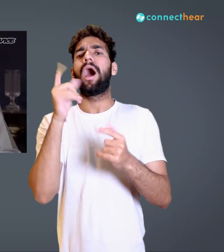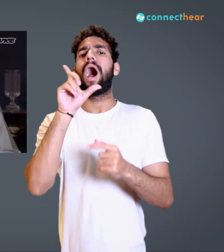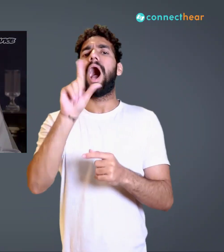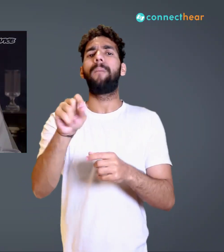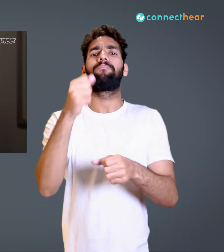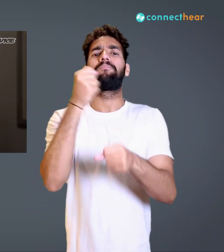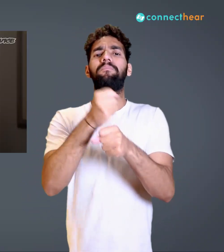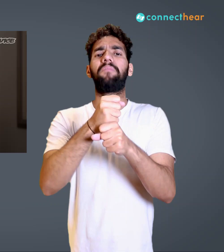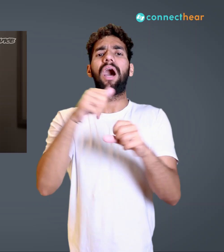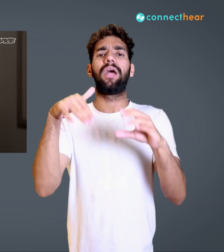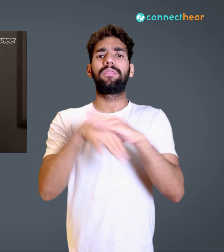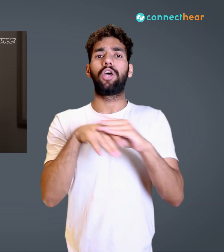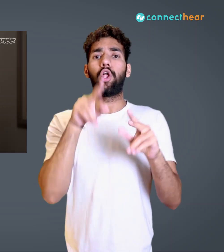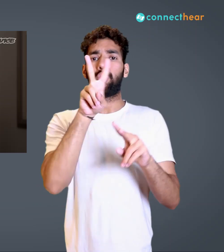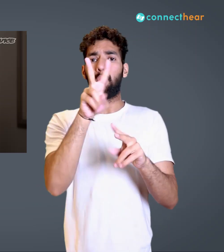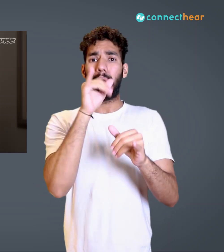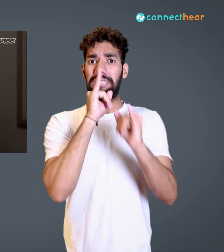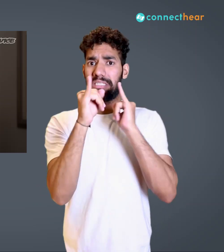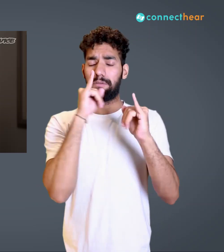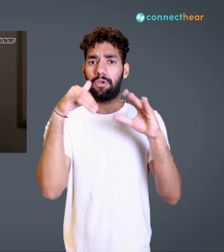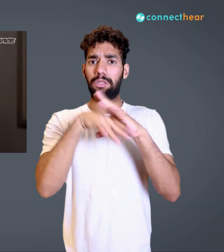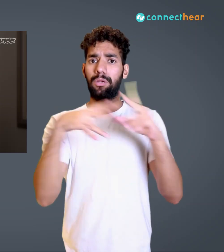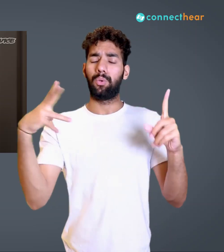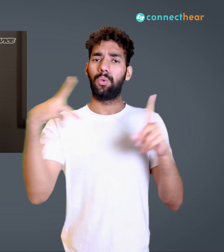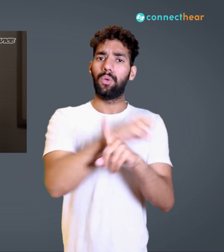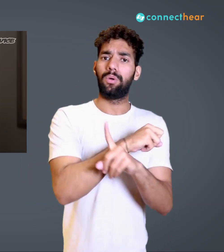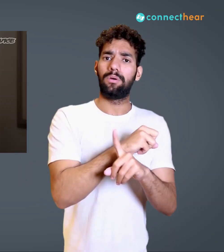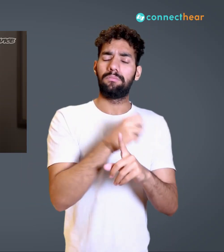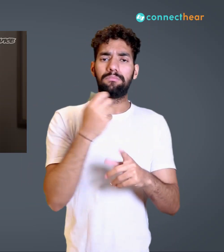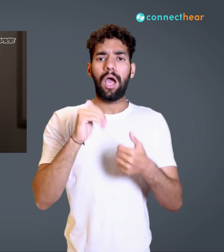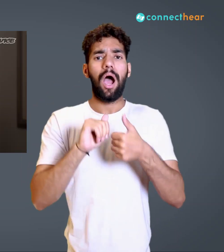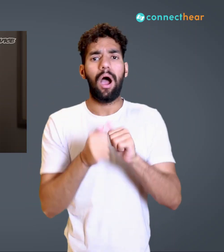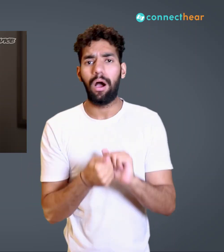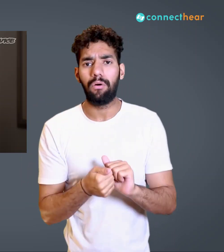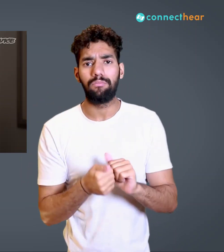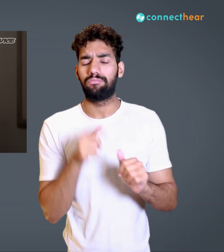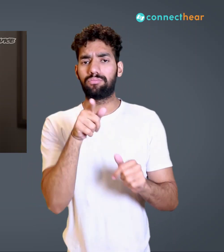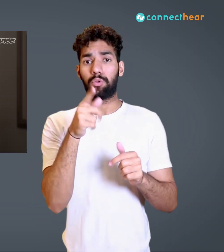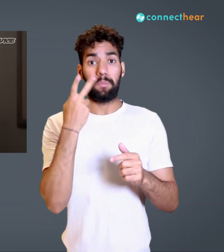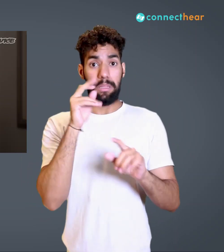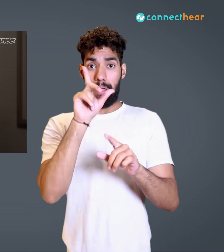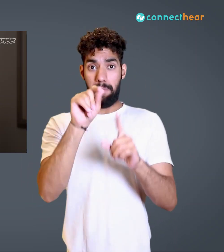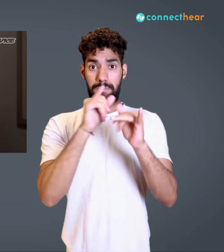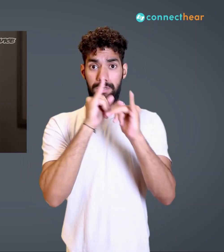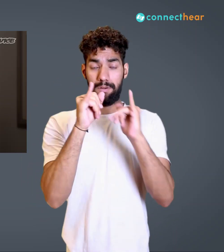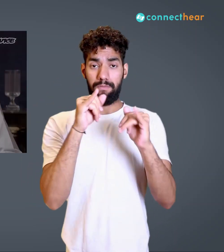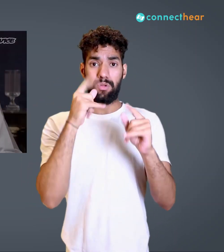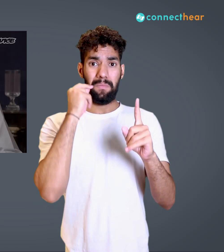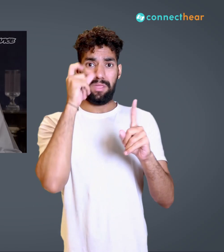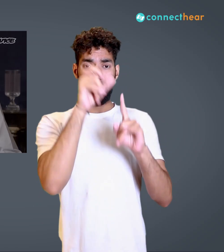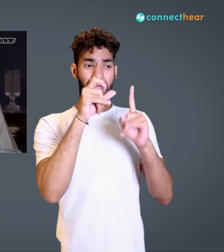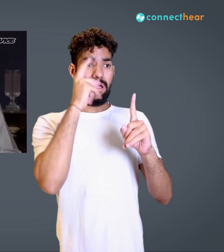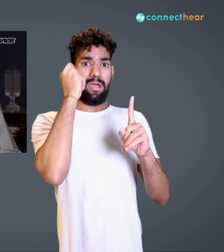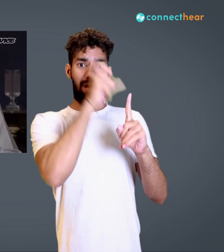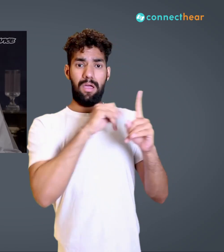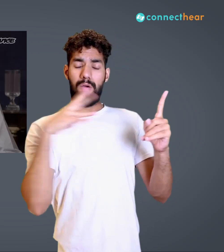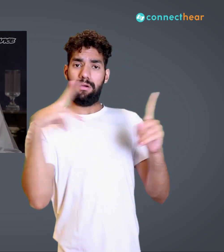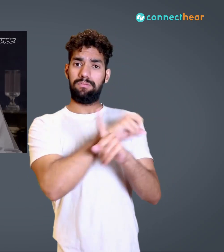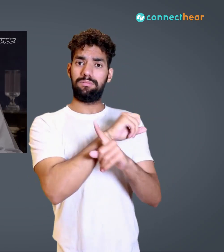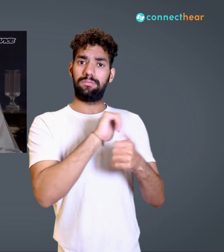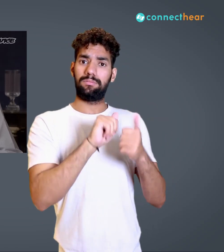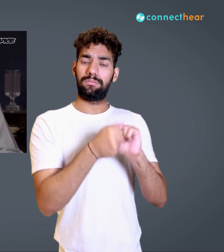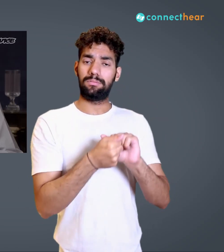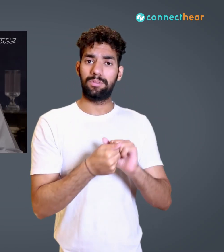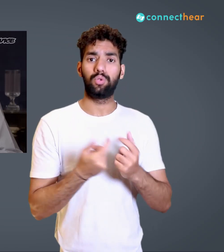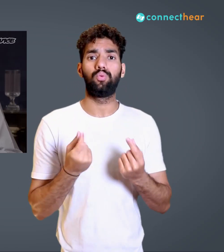own government, talk shows were shut down, journalists who've been critical of you were attacked, tortured, detained. As someone who is presenting yourself